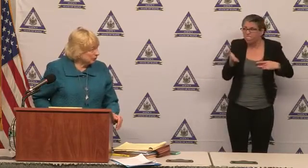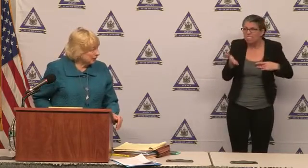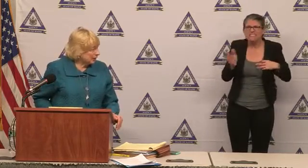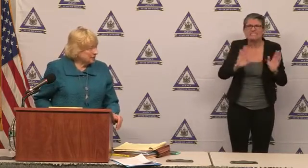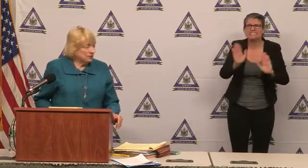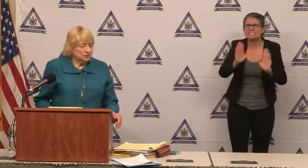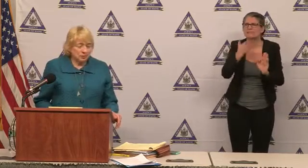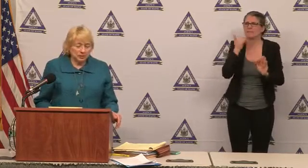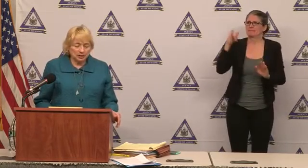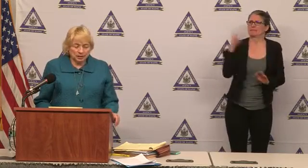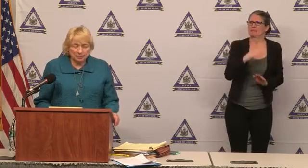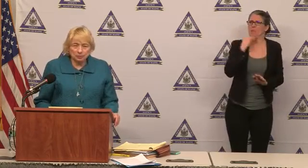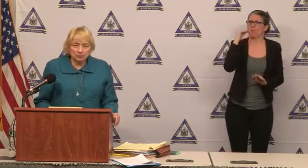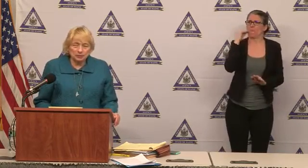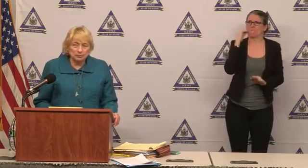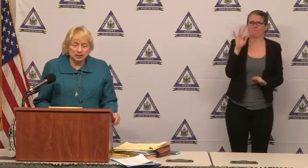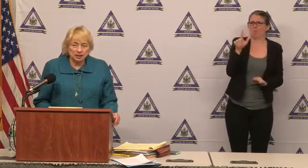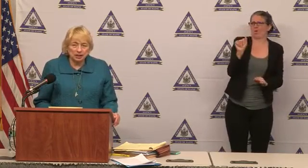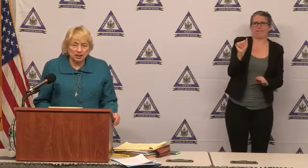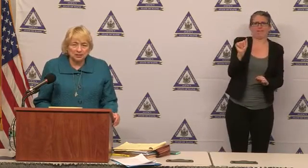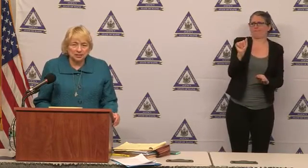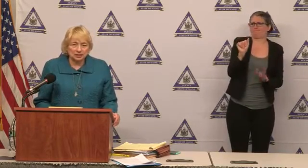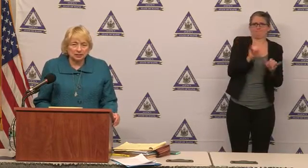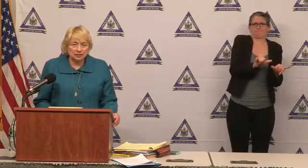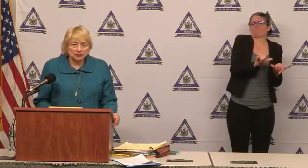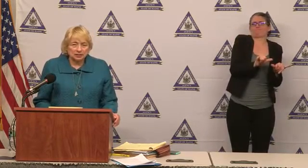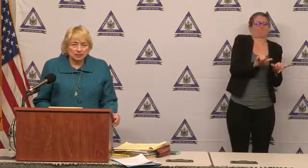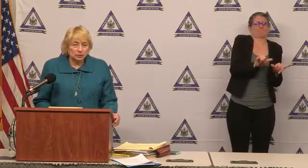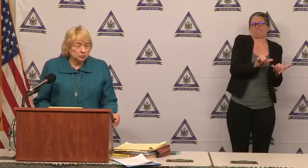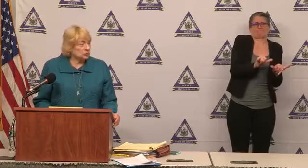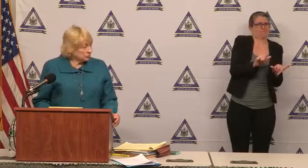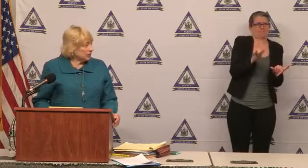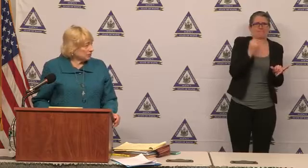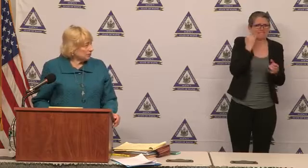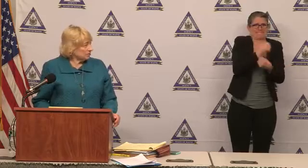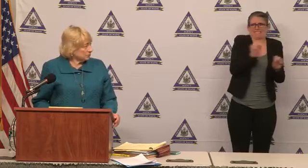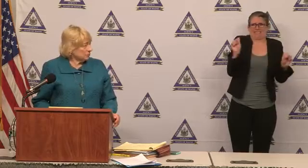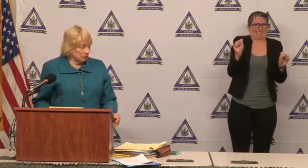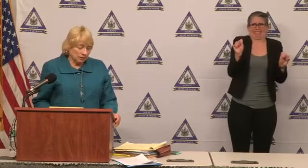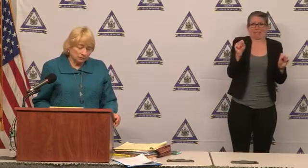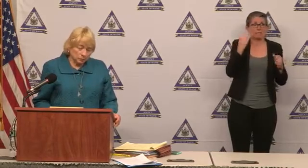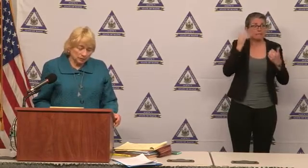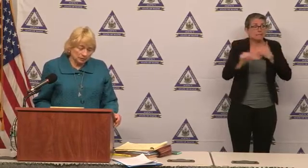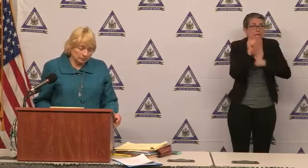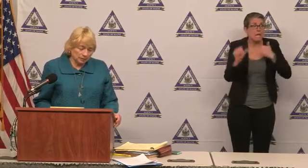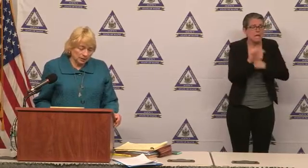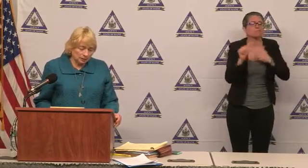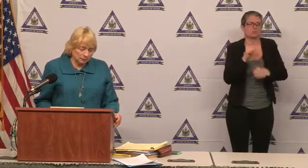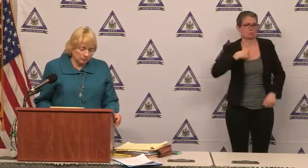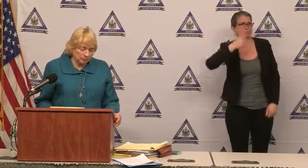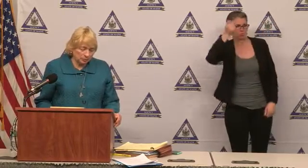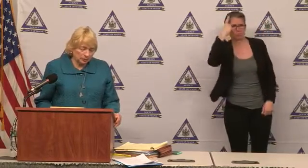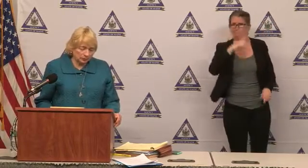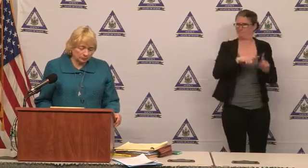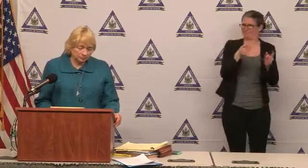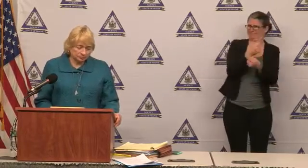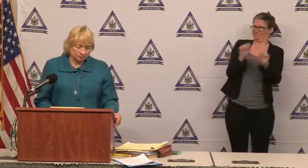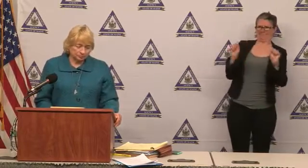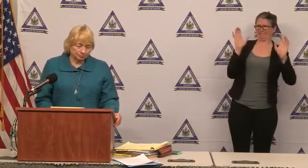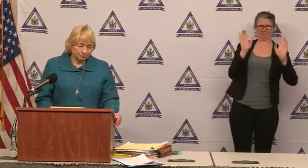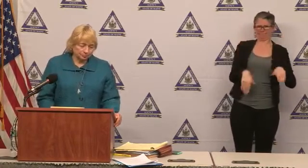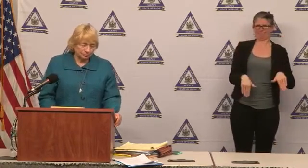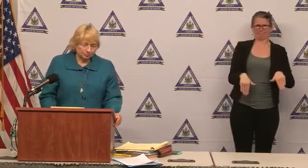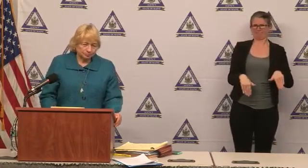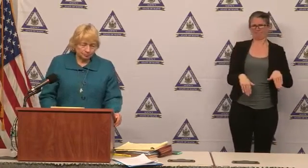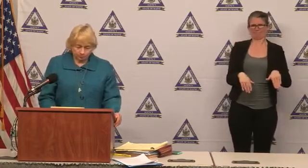working right now. So it inevitably means making contact, which we're trying to have people avoid.